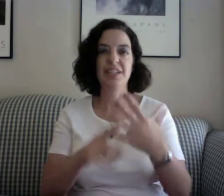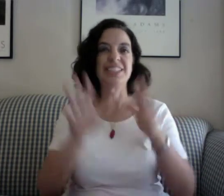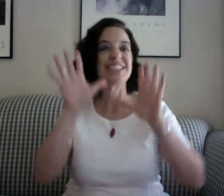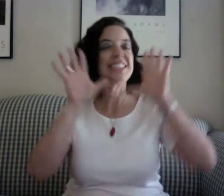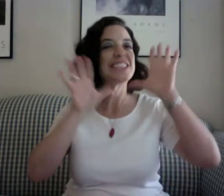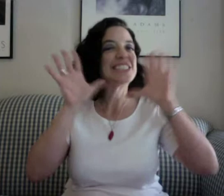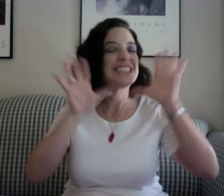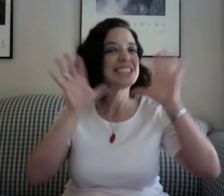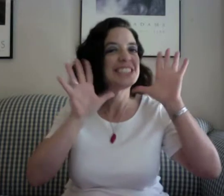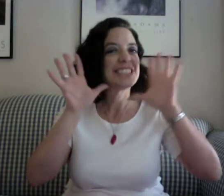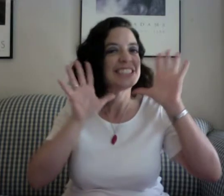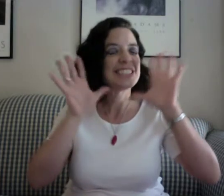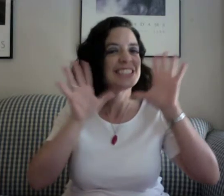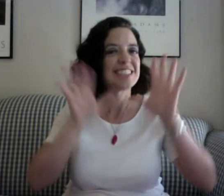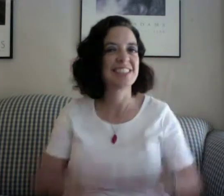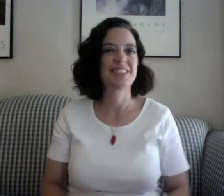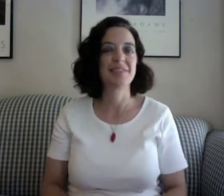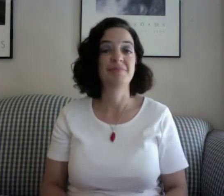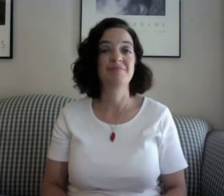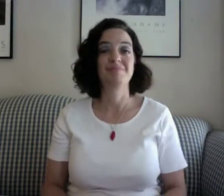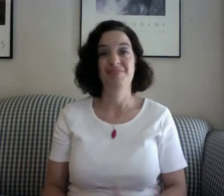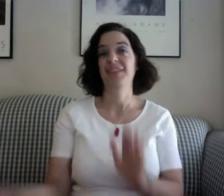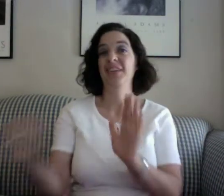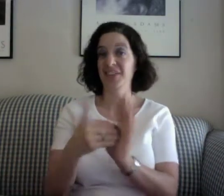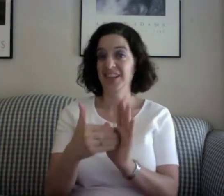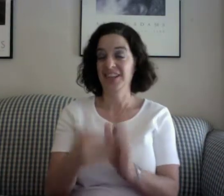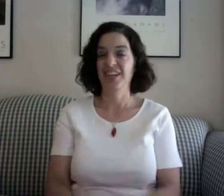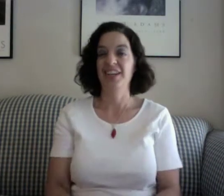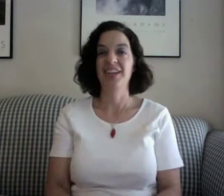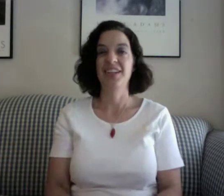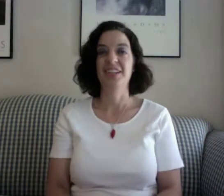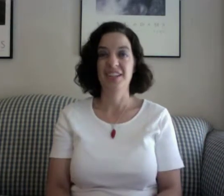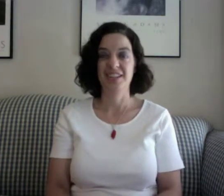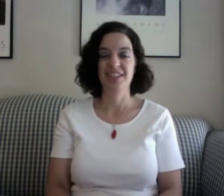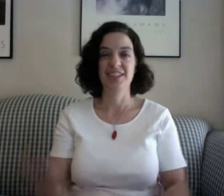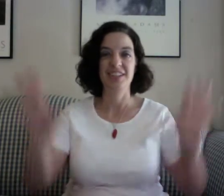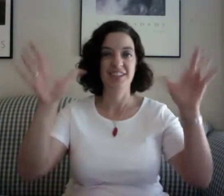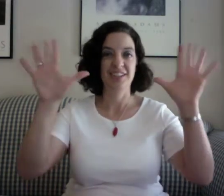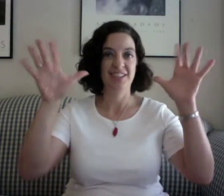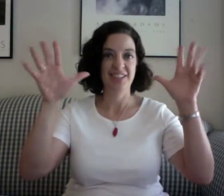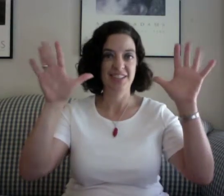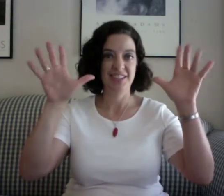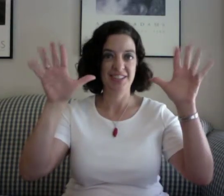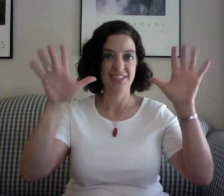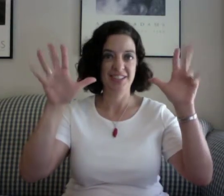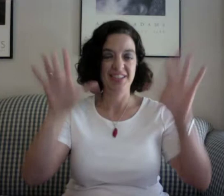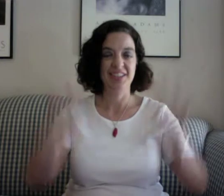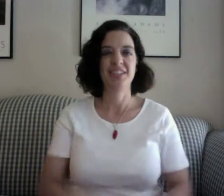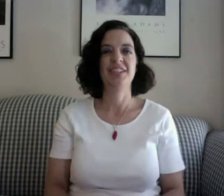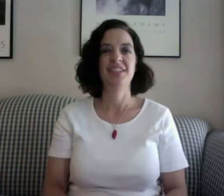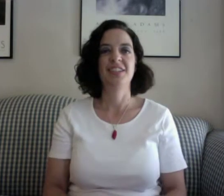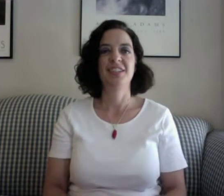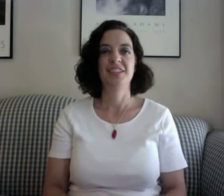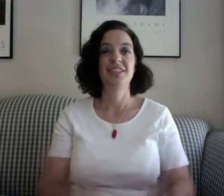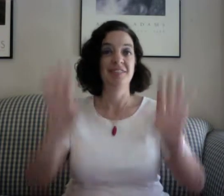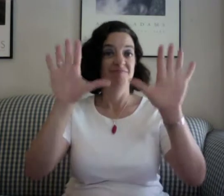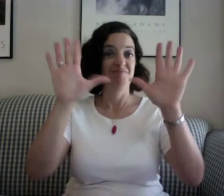And the fifth one is facial expression. So let's try that again. Hand shape,